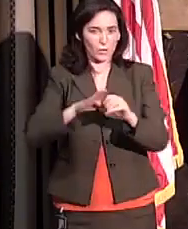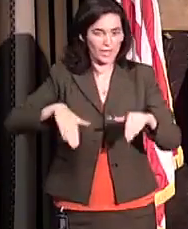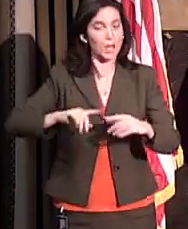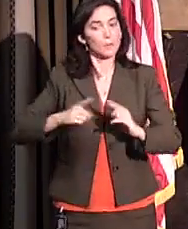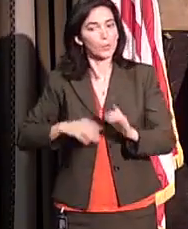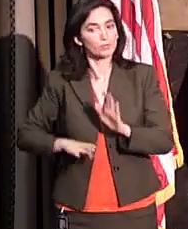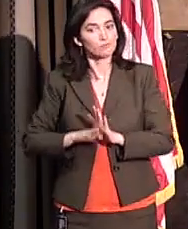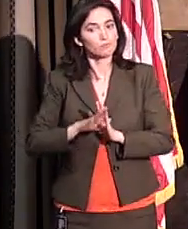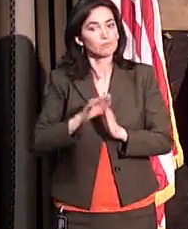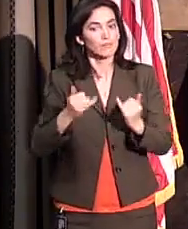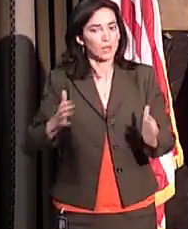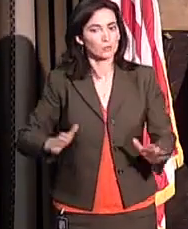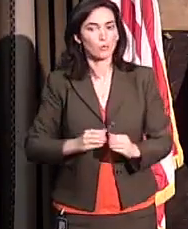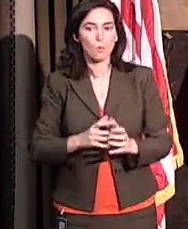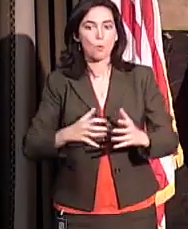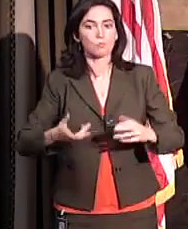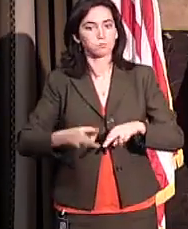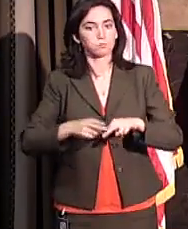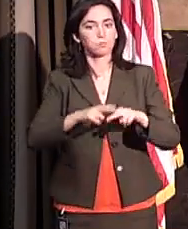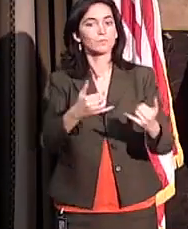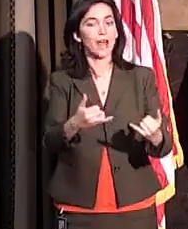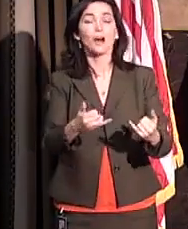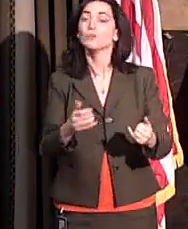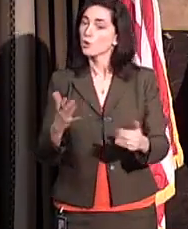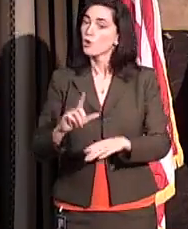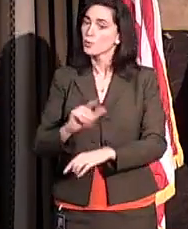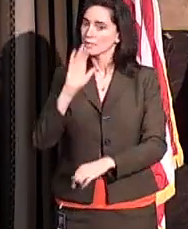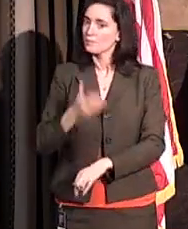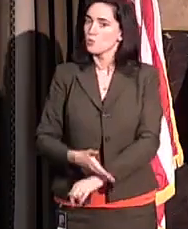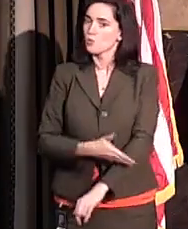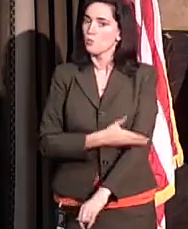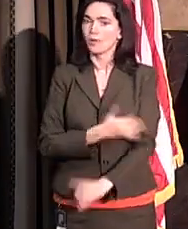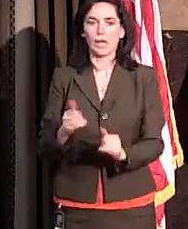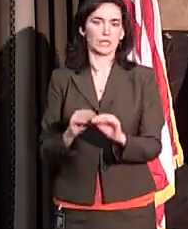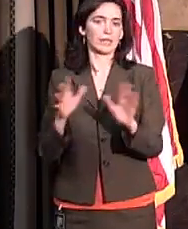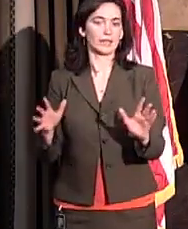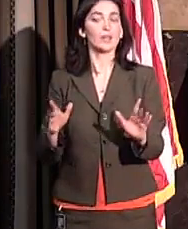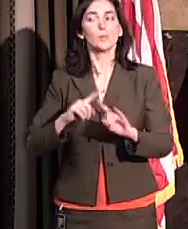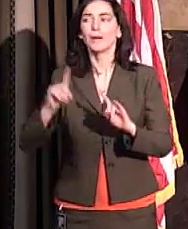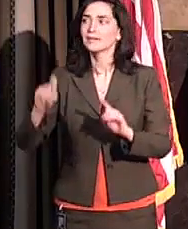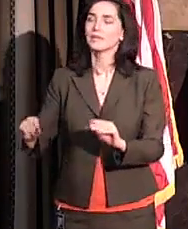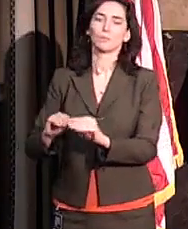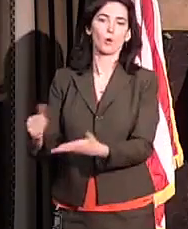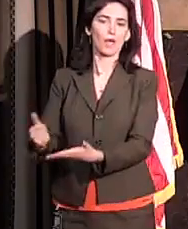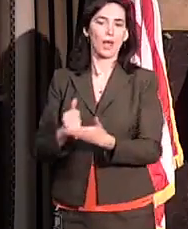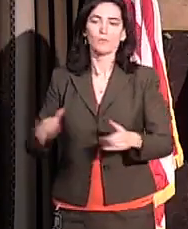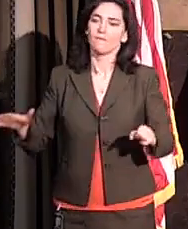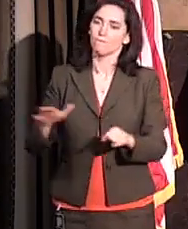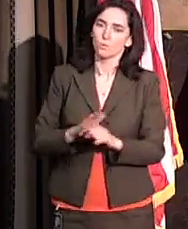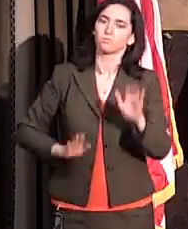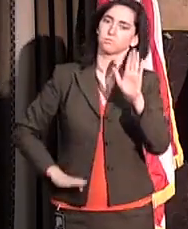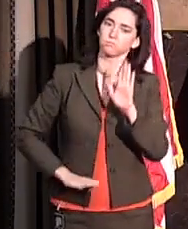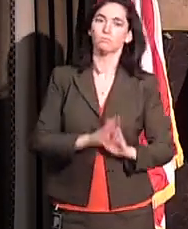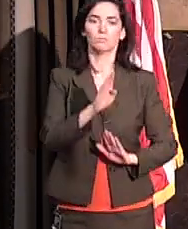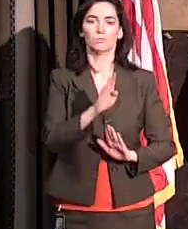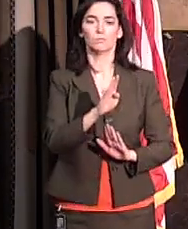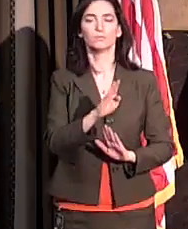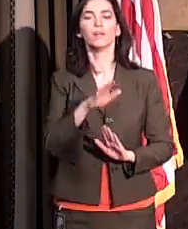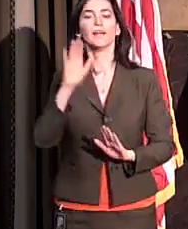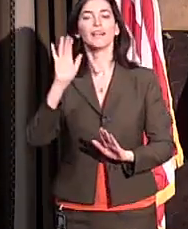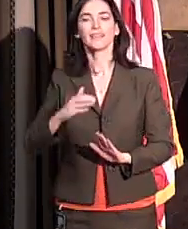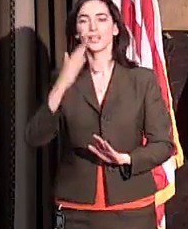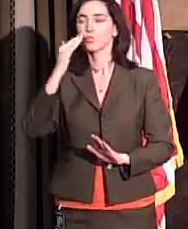that Louisiana is on the mend, but we still need some help in order to make a full recovery. And that really is the whole purpose